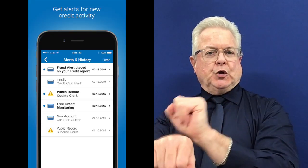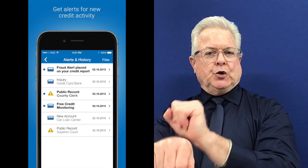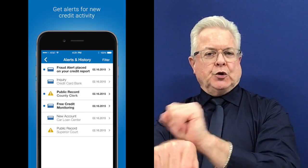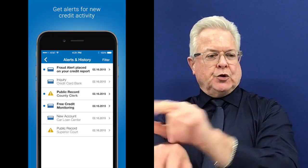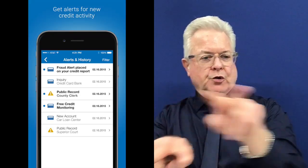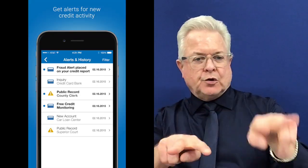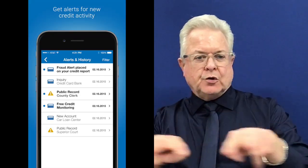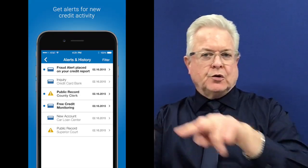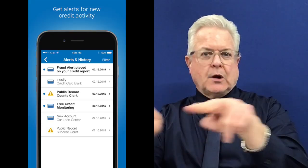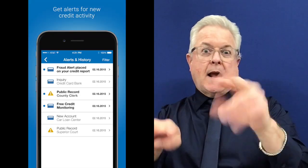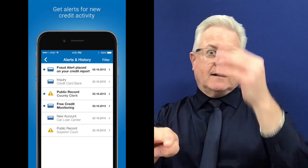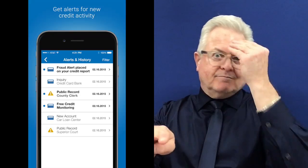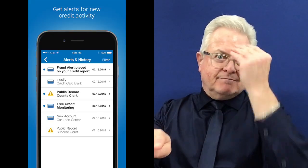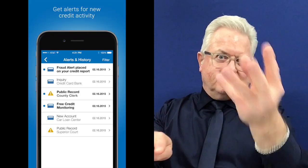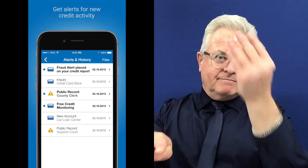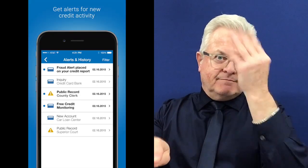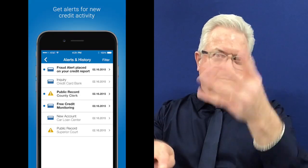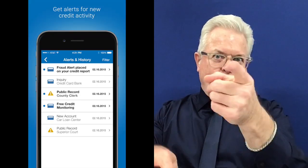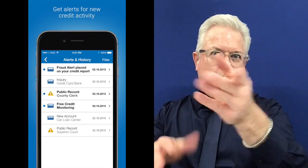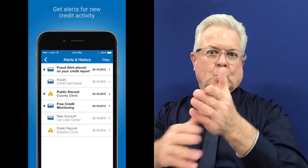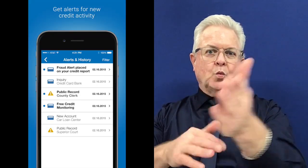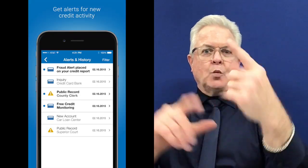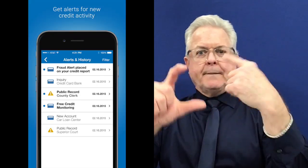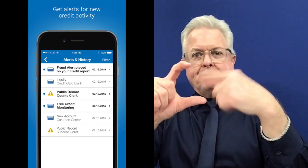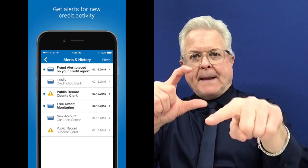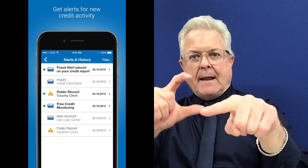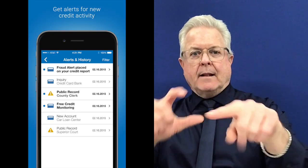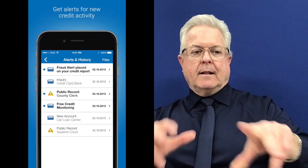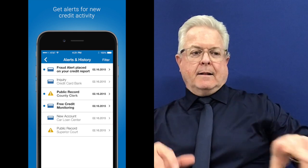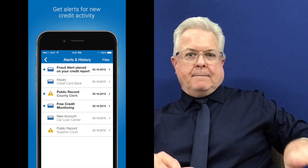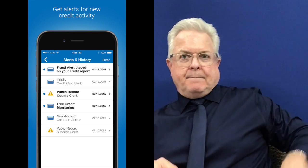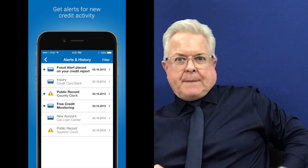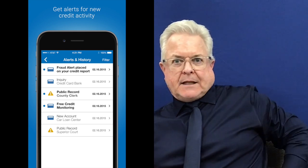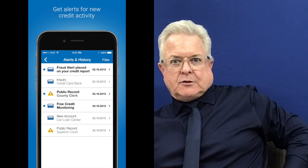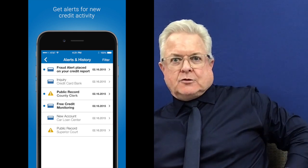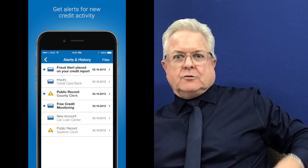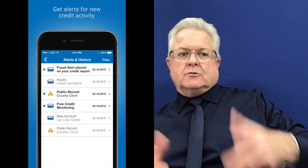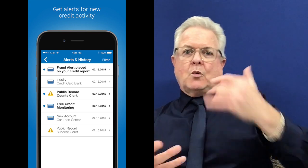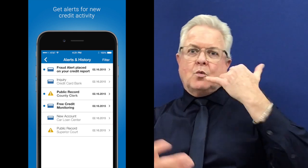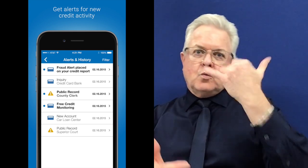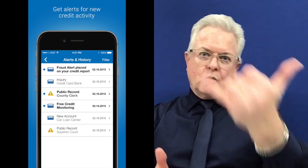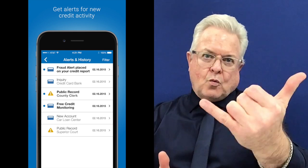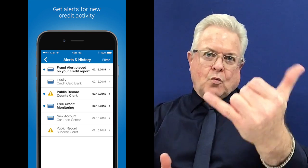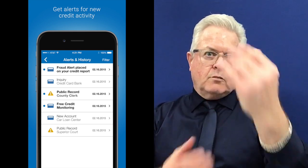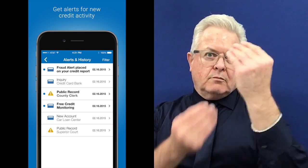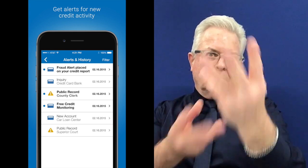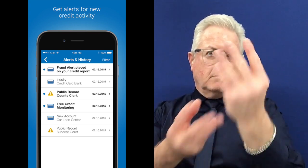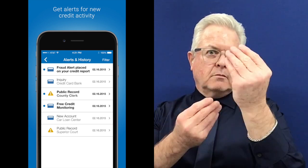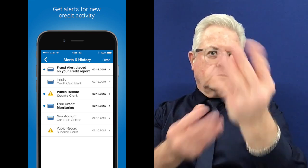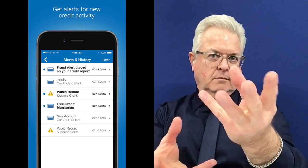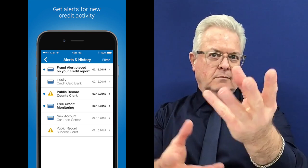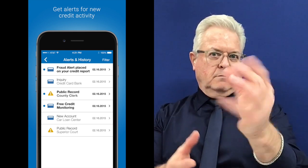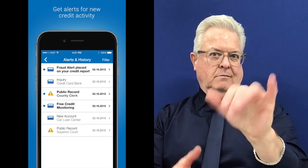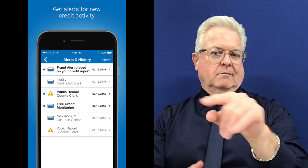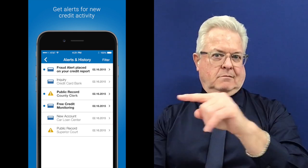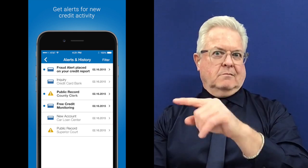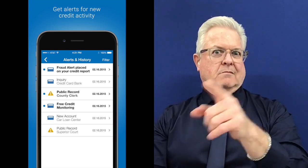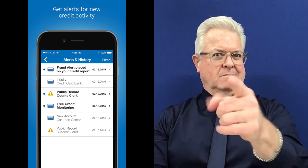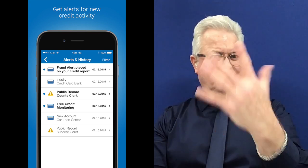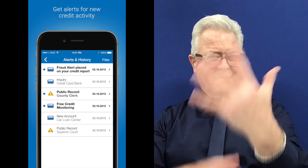work of surveying and monitoring your private information. And they would call you, email you, page